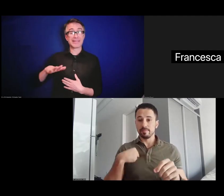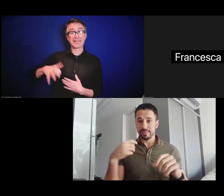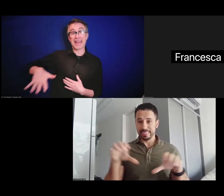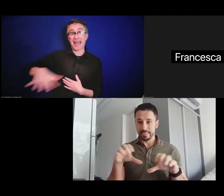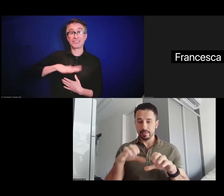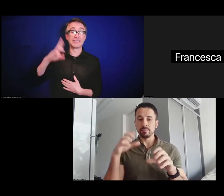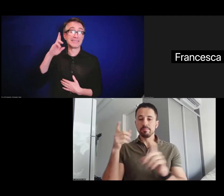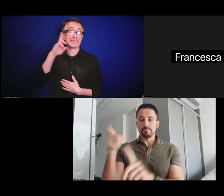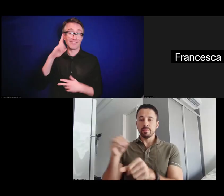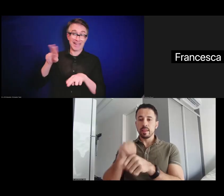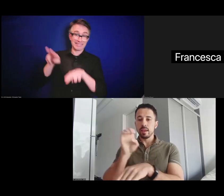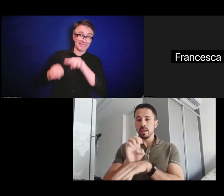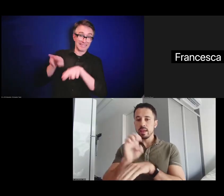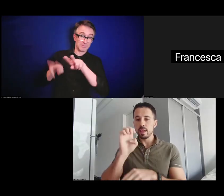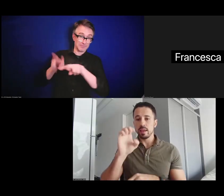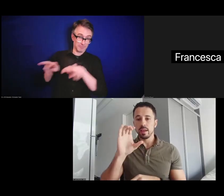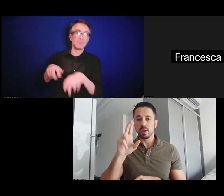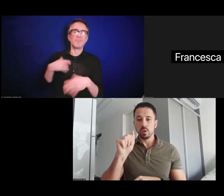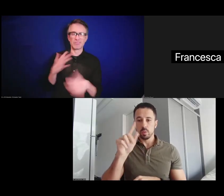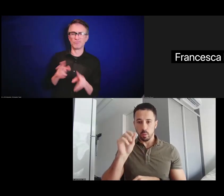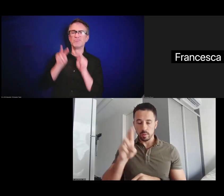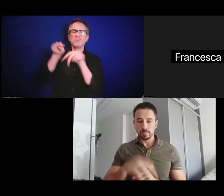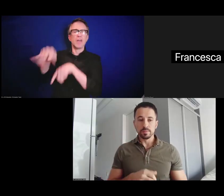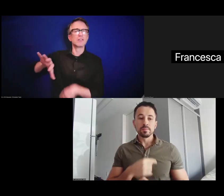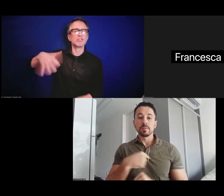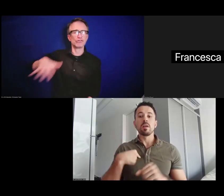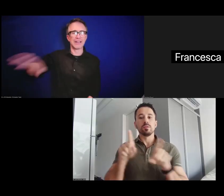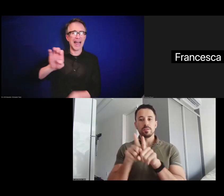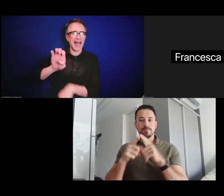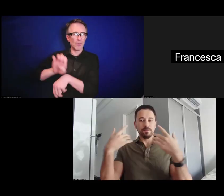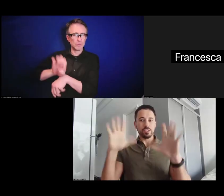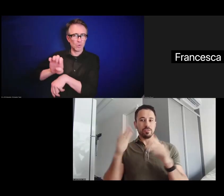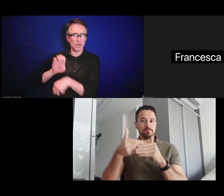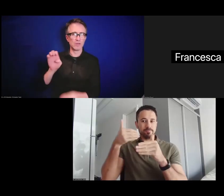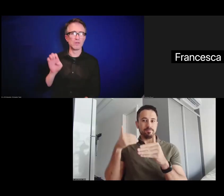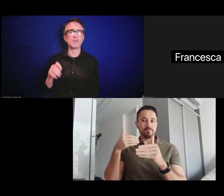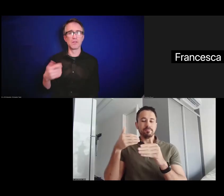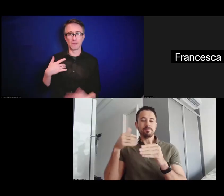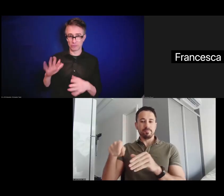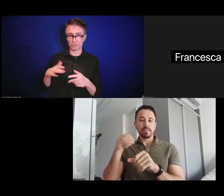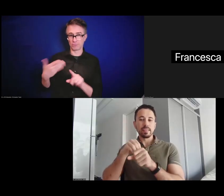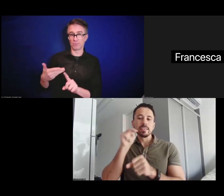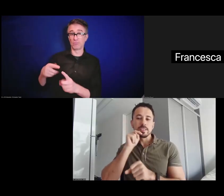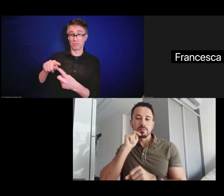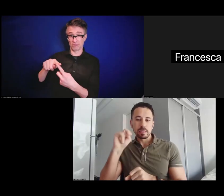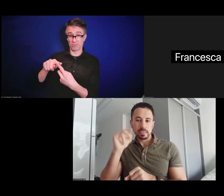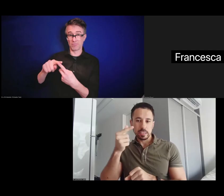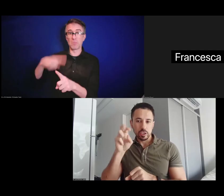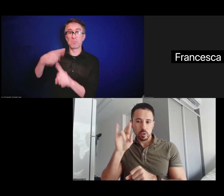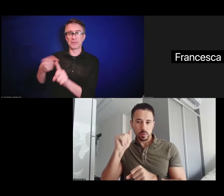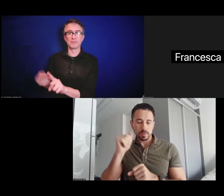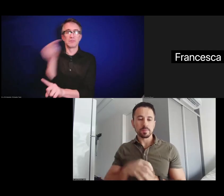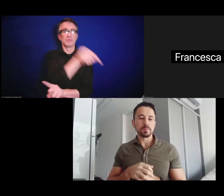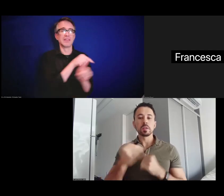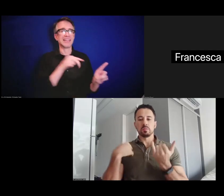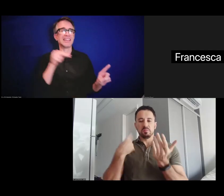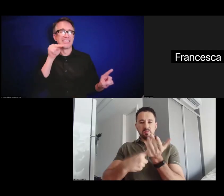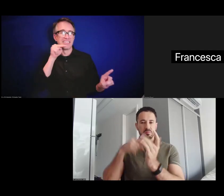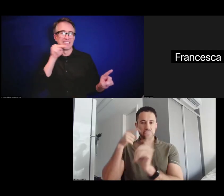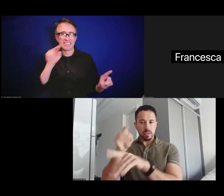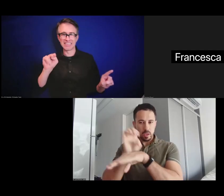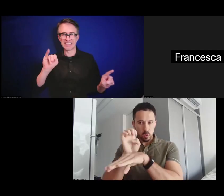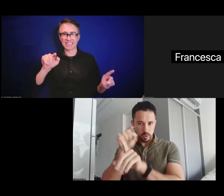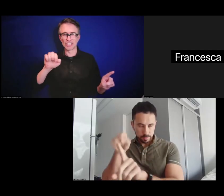Recently, a national deaf needs assessment we did over in Ecuador. We did an deployment. Previous to that, we